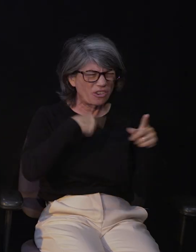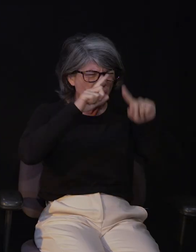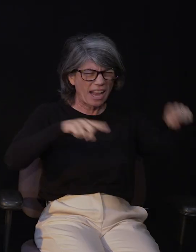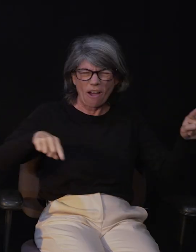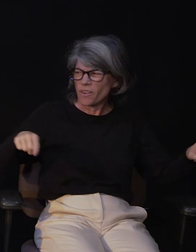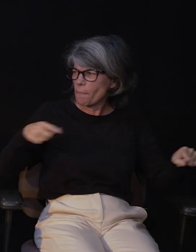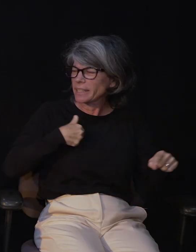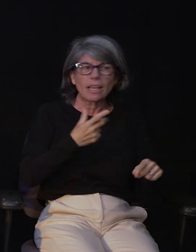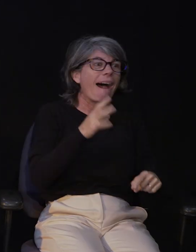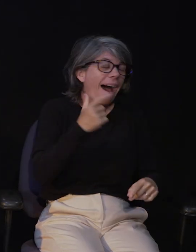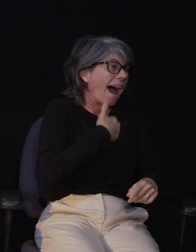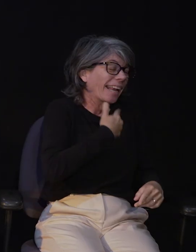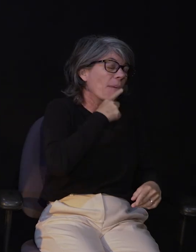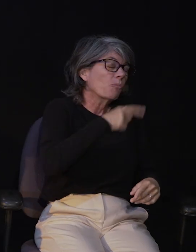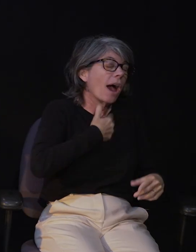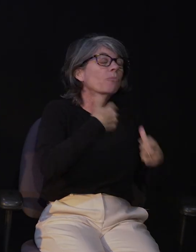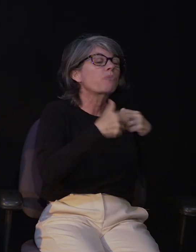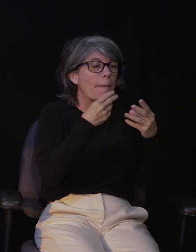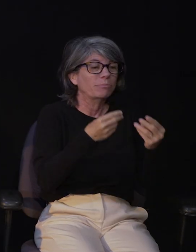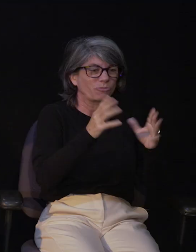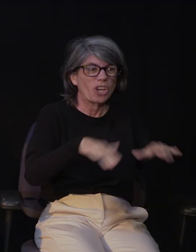those boards. I am. Well, Problem Child.